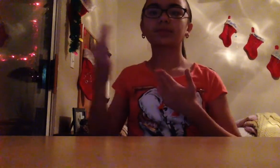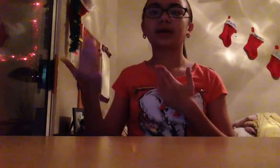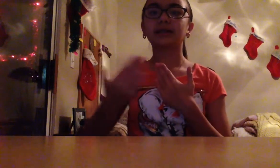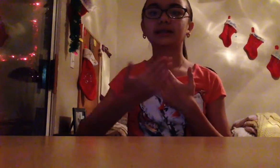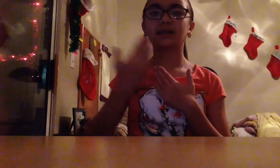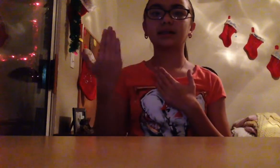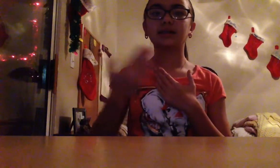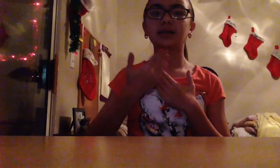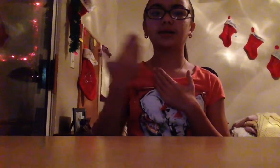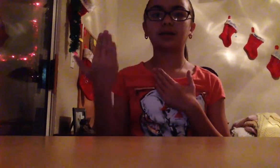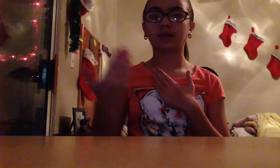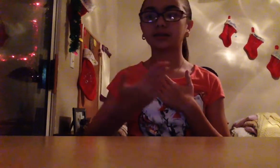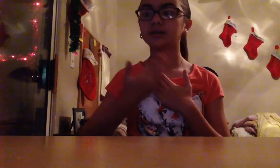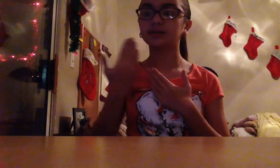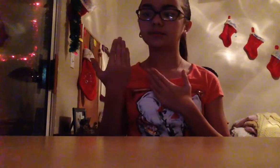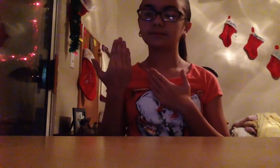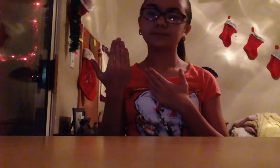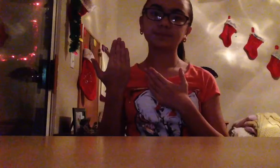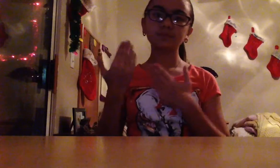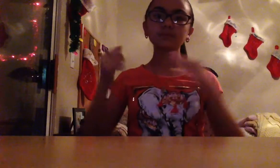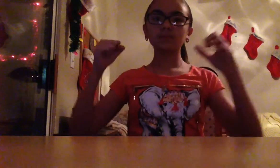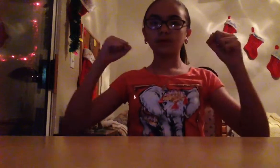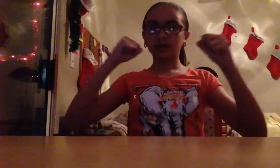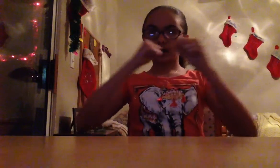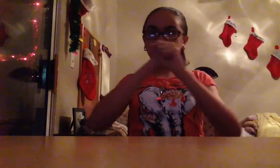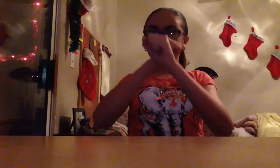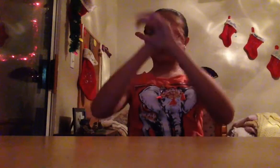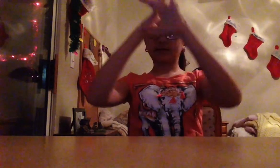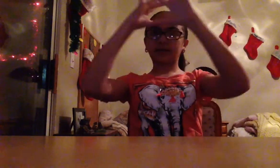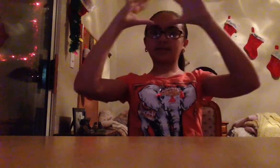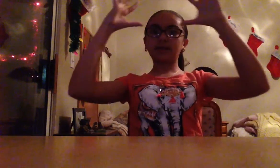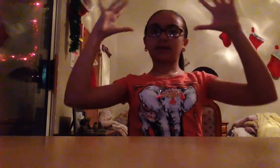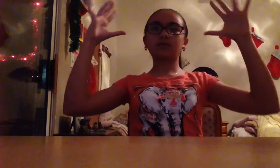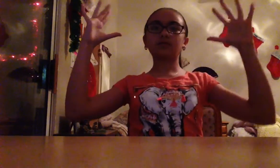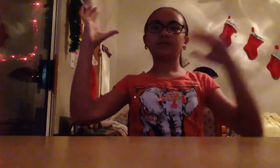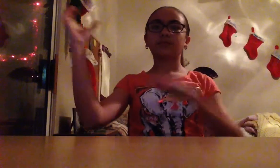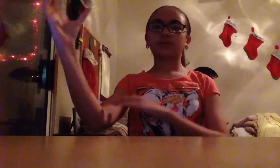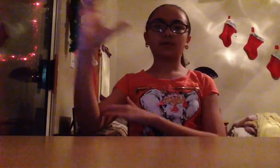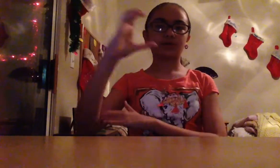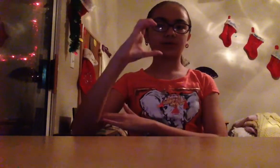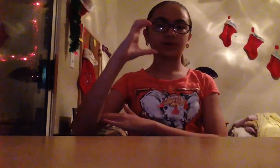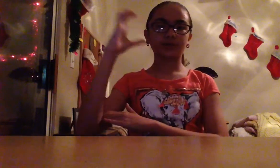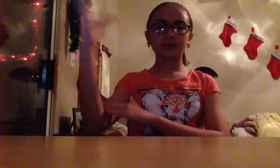That's the easy thing to do. So I can see me now on Christmas